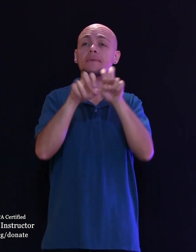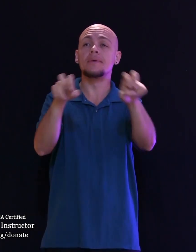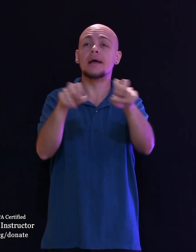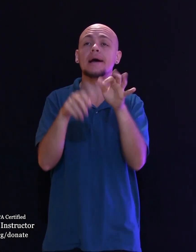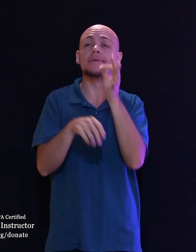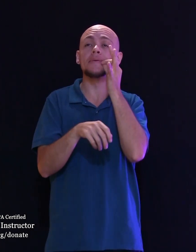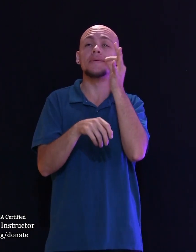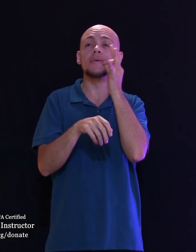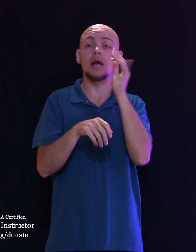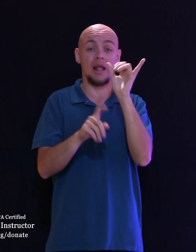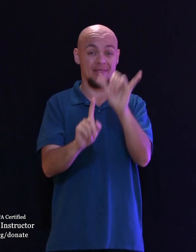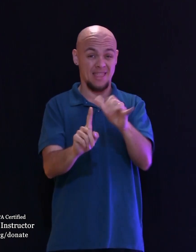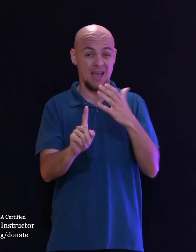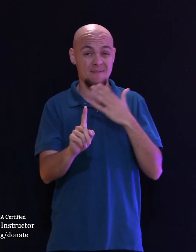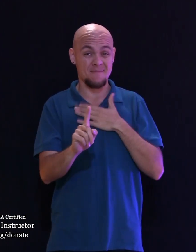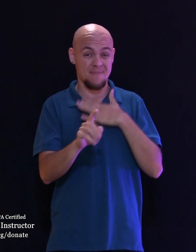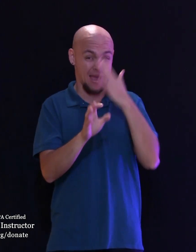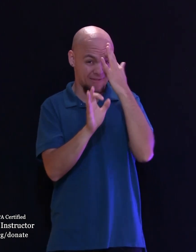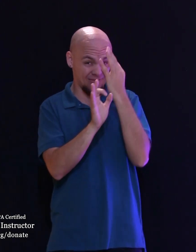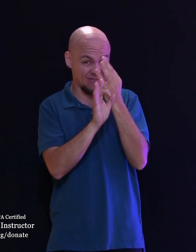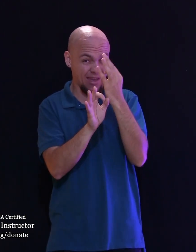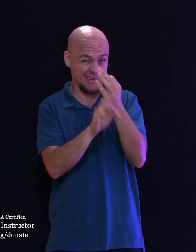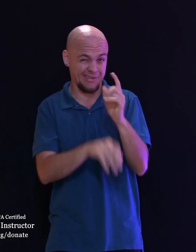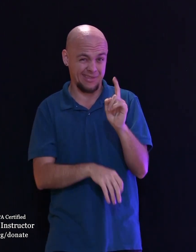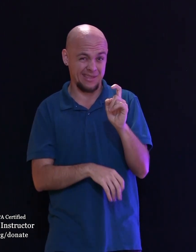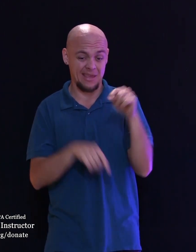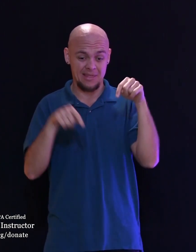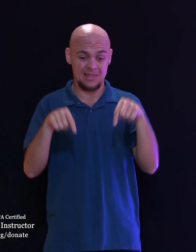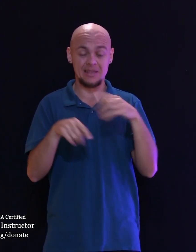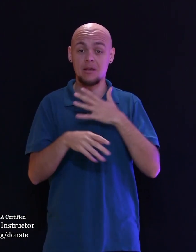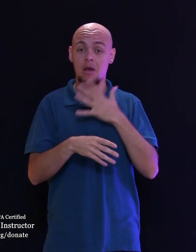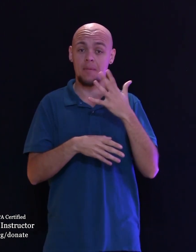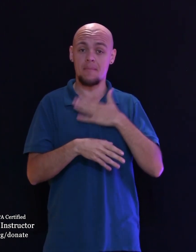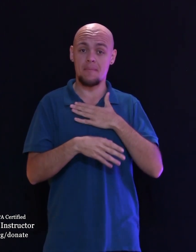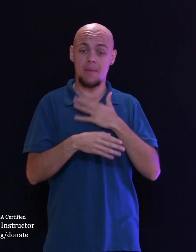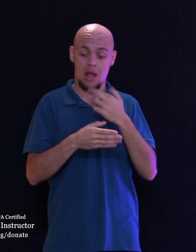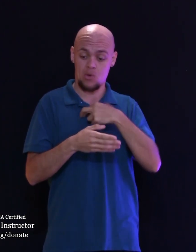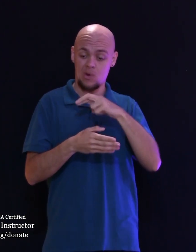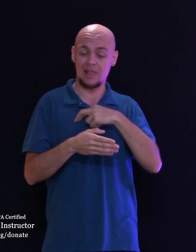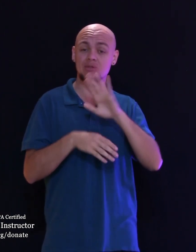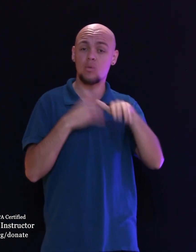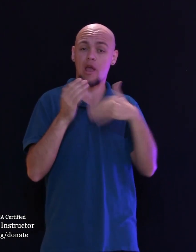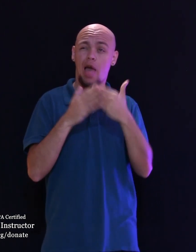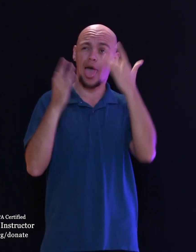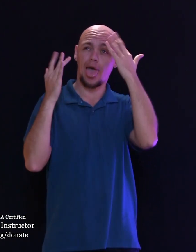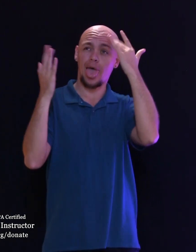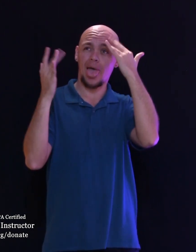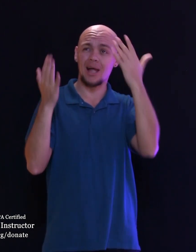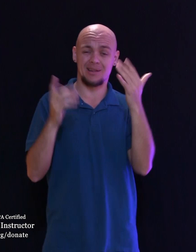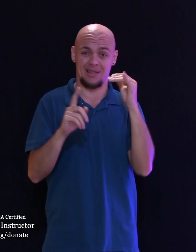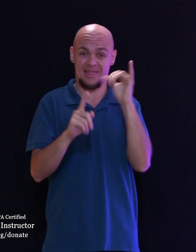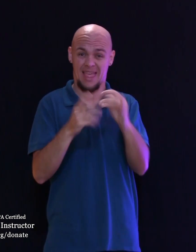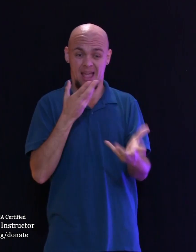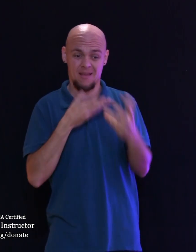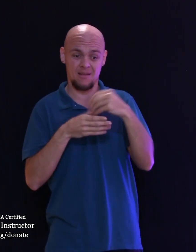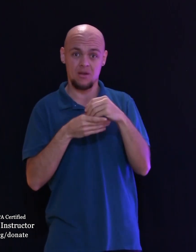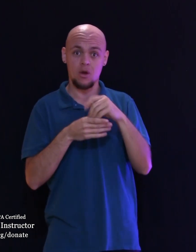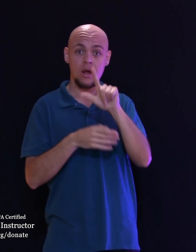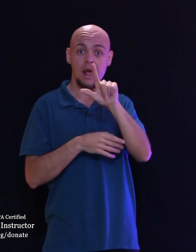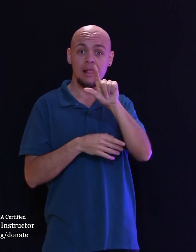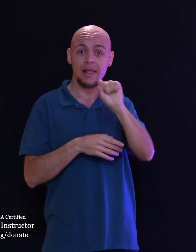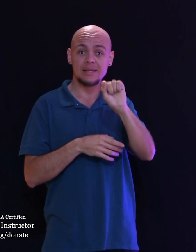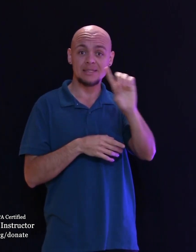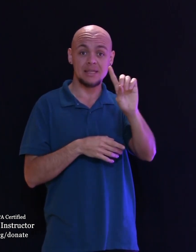is that an exercise of my faith? If I just say this is a tenet of my religion, that we all get high, what if I want to drop